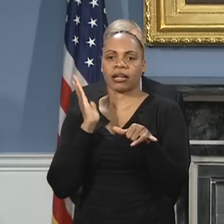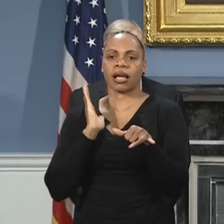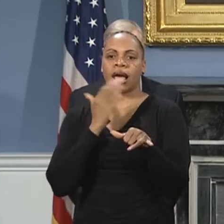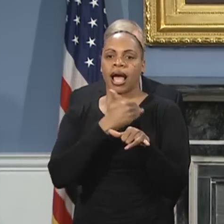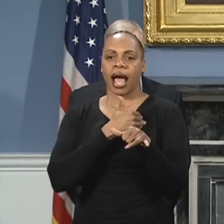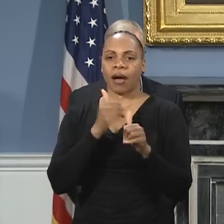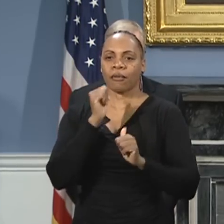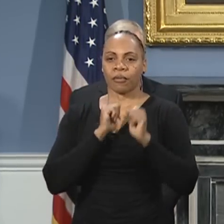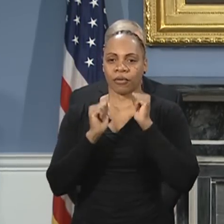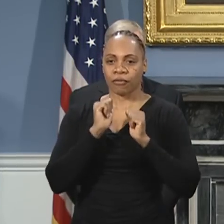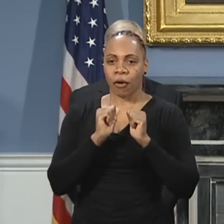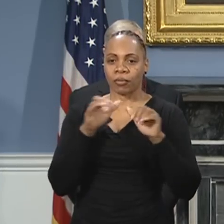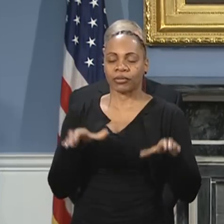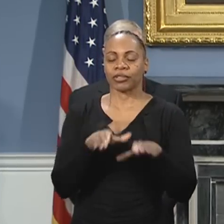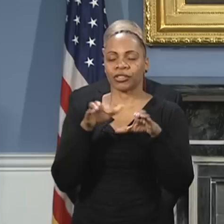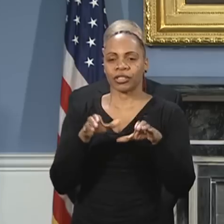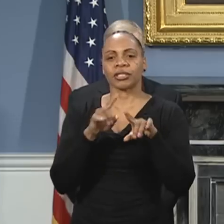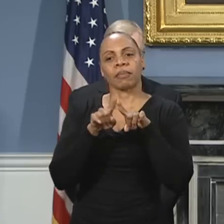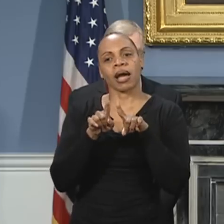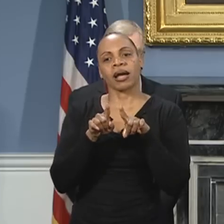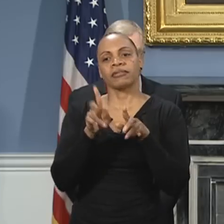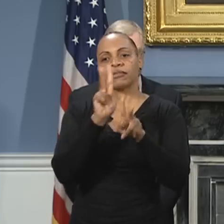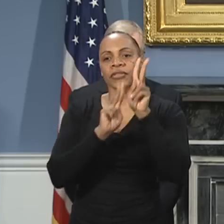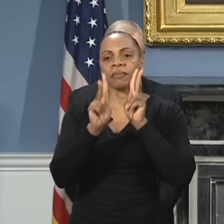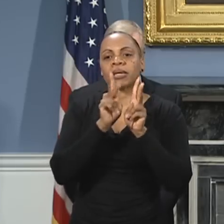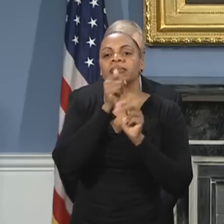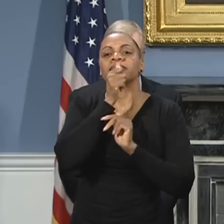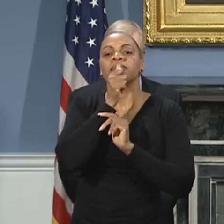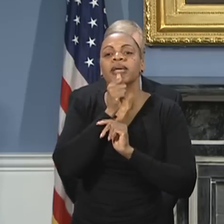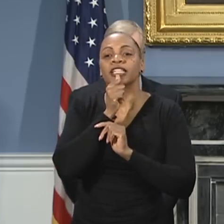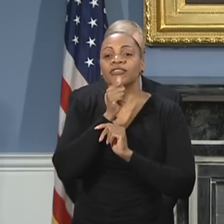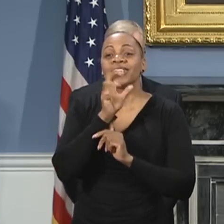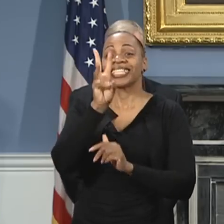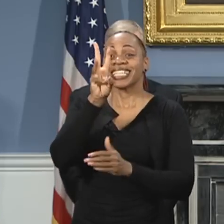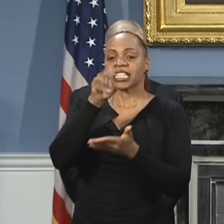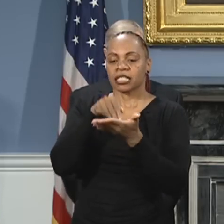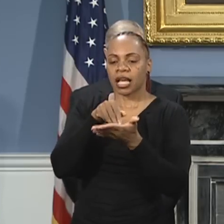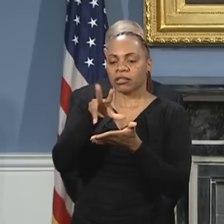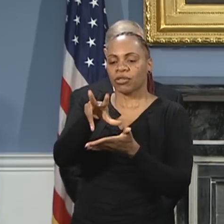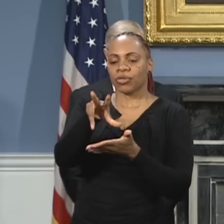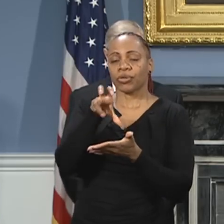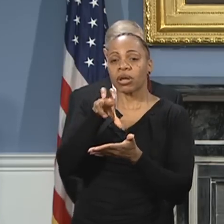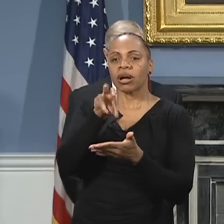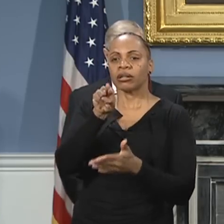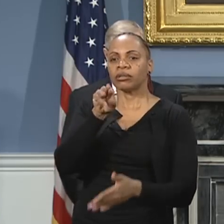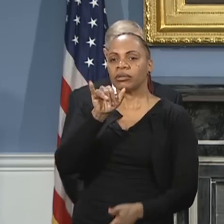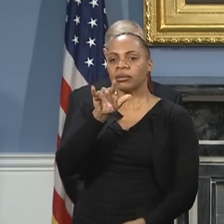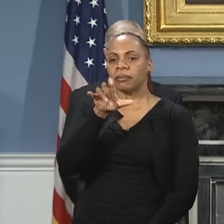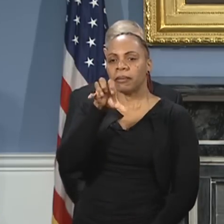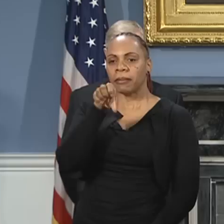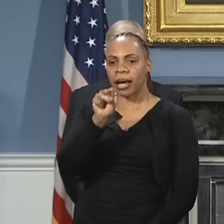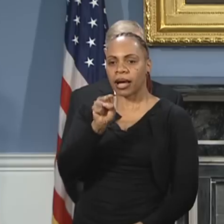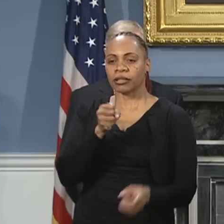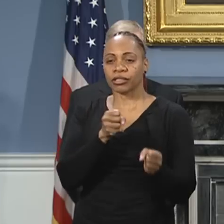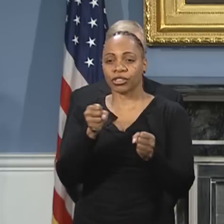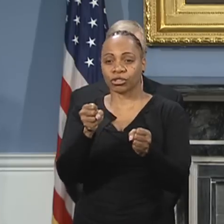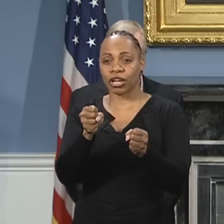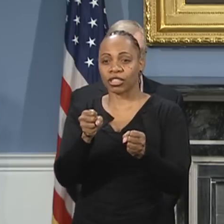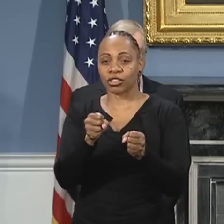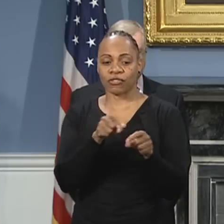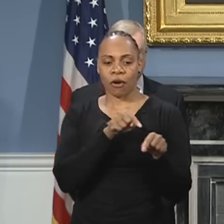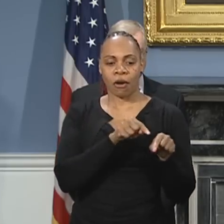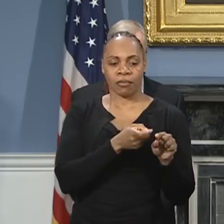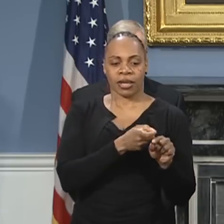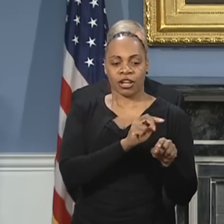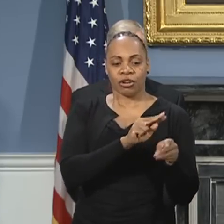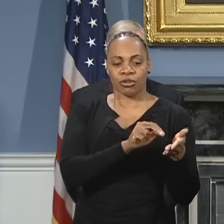about how long it takes to cover 6,300 miles of streets. I remind you, the streets of this city are enough to stretch from here to Los